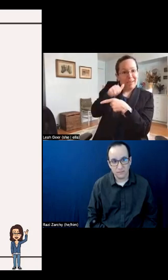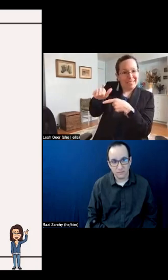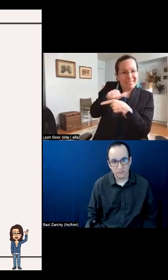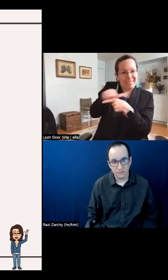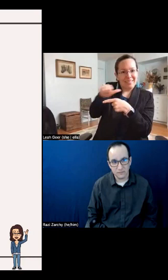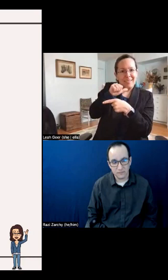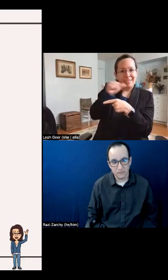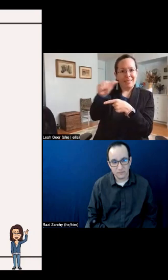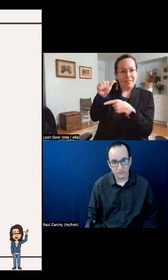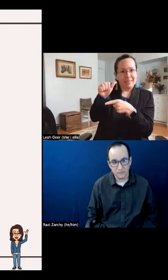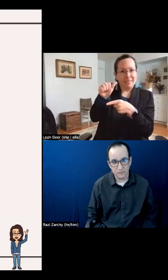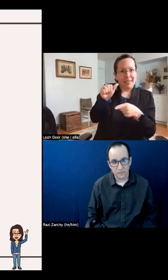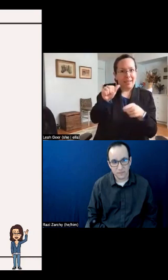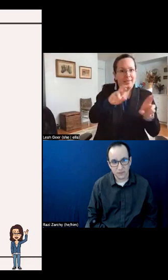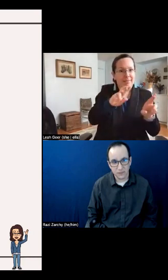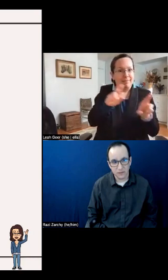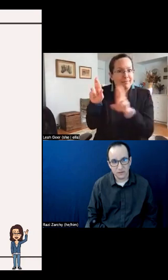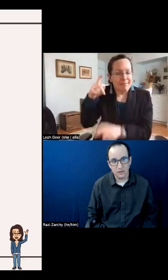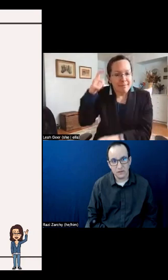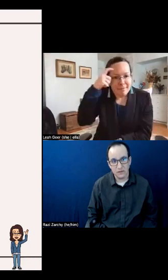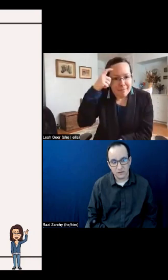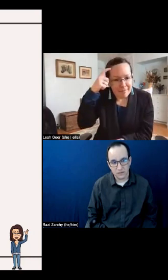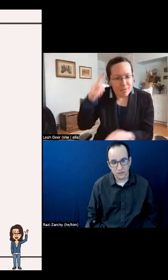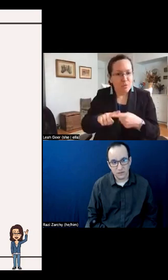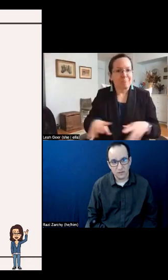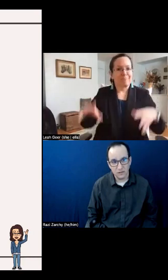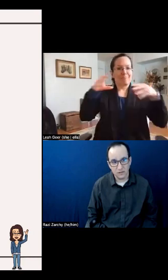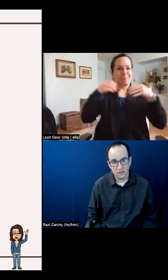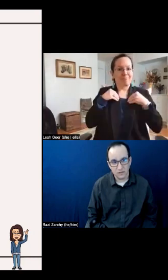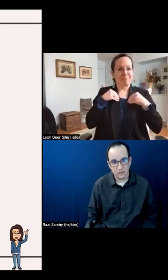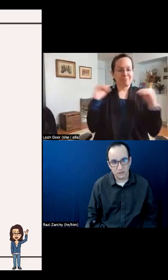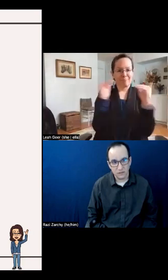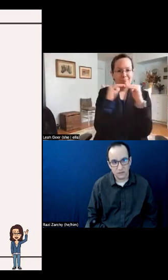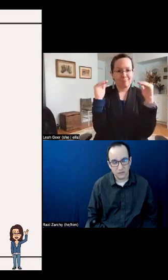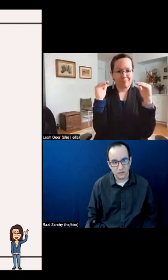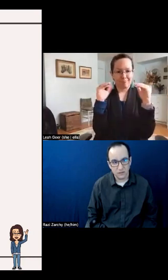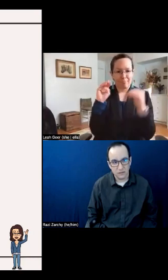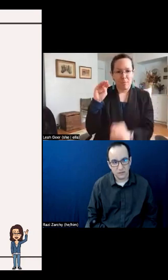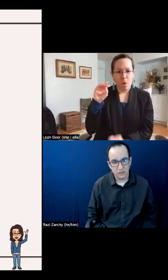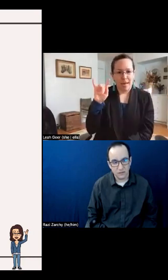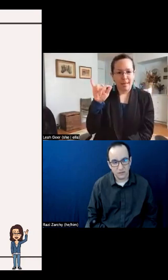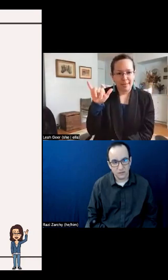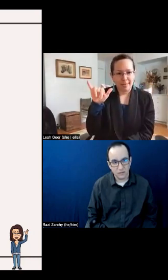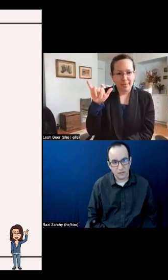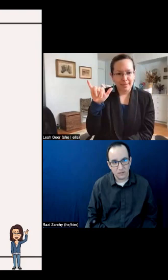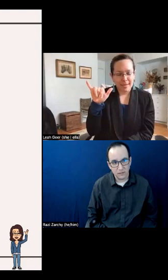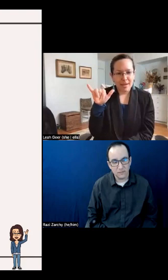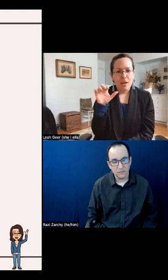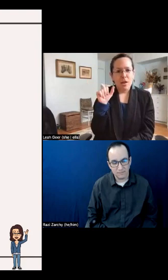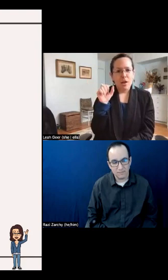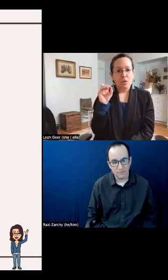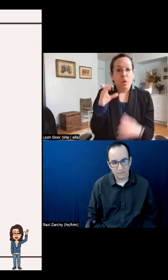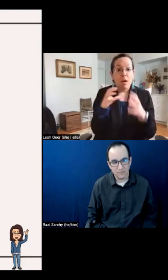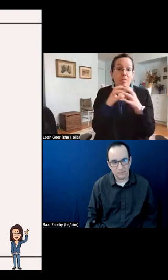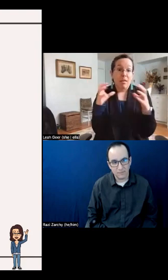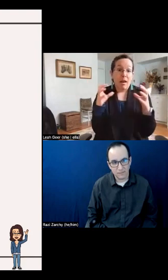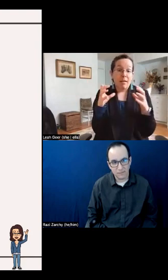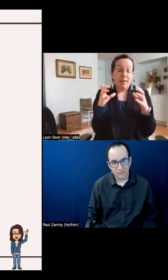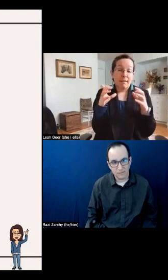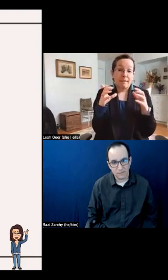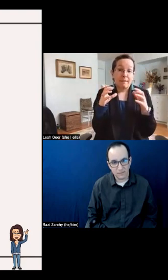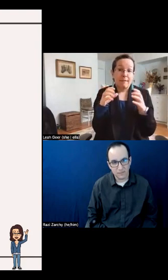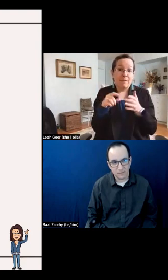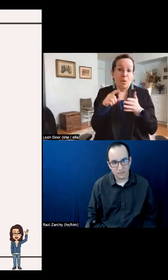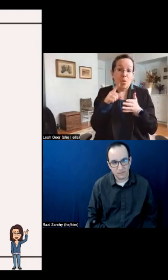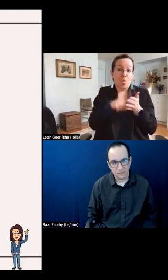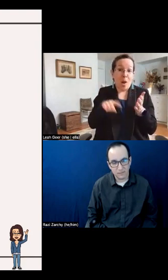All of our understanding, of course, dates back to the programs from where we graduate. Many of us have been conditioned to think that one modality